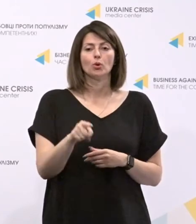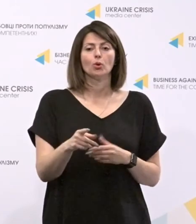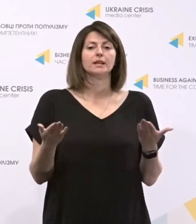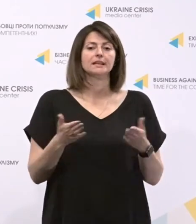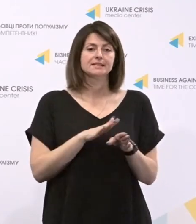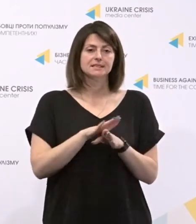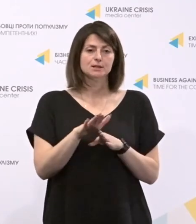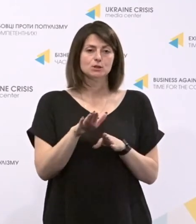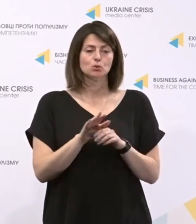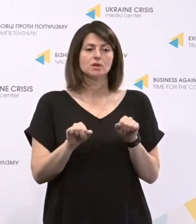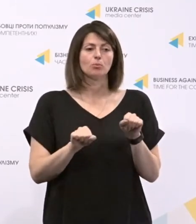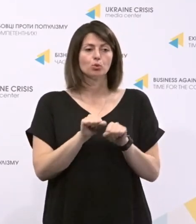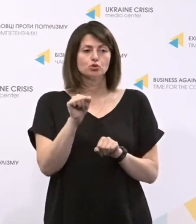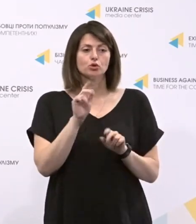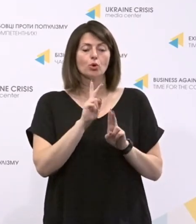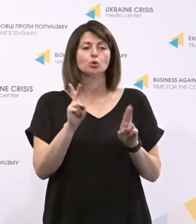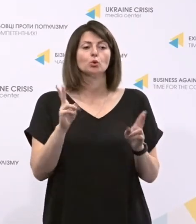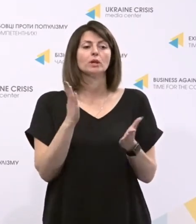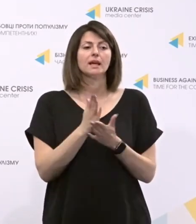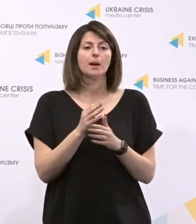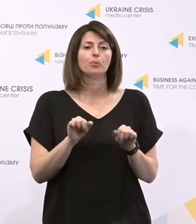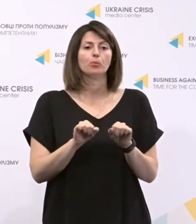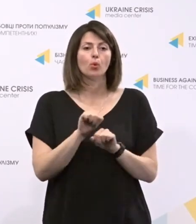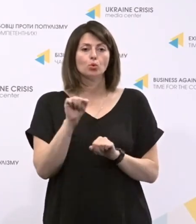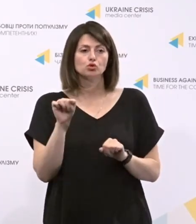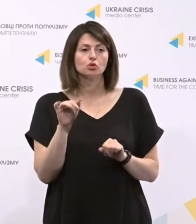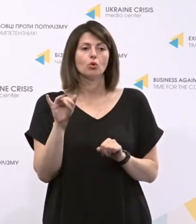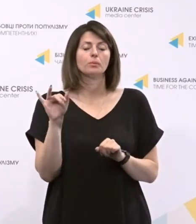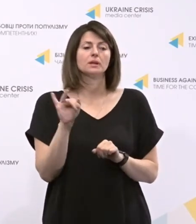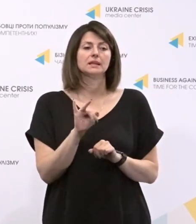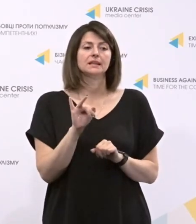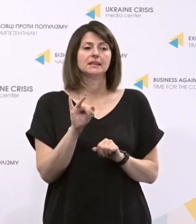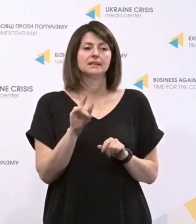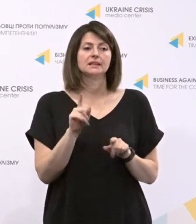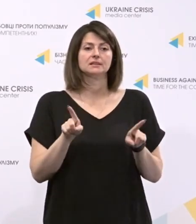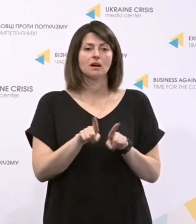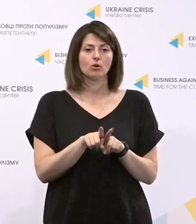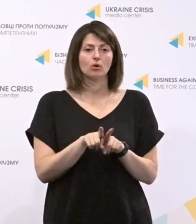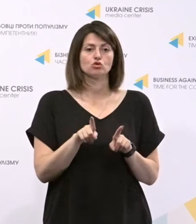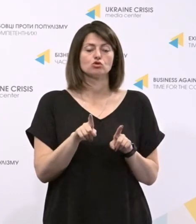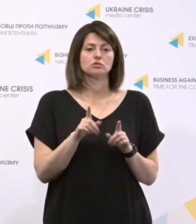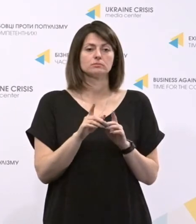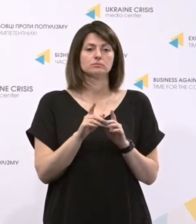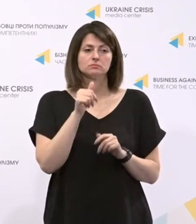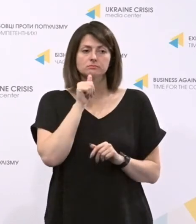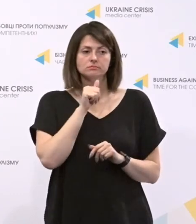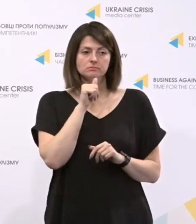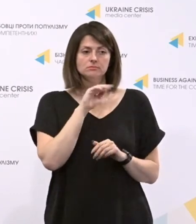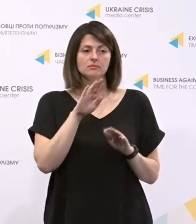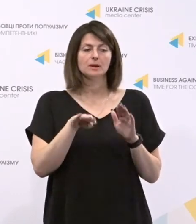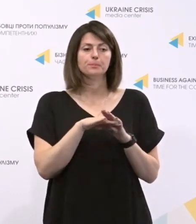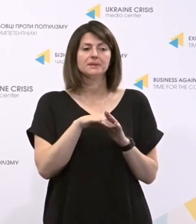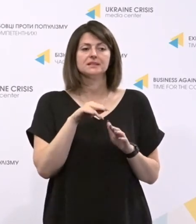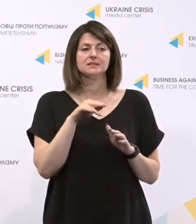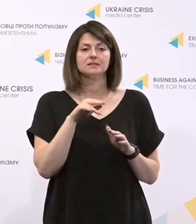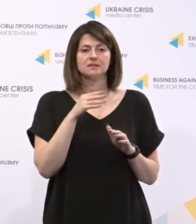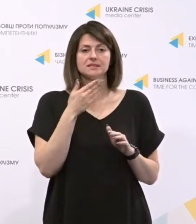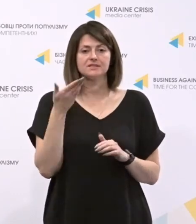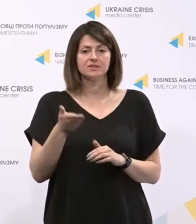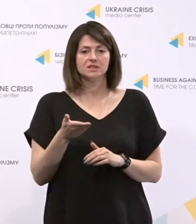the perpetrator is, and to try to aim to ensure that there is accountability and therefore justice for the